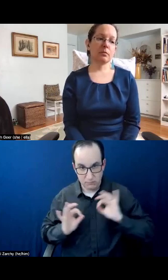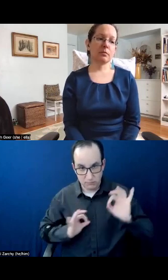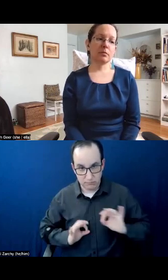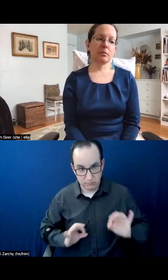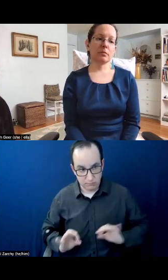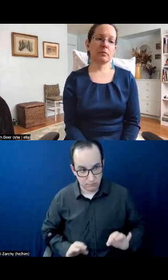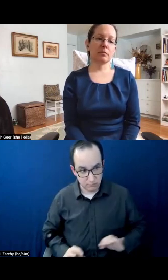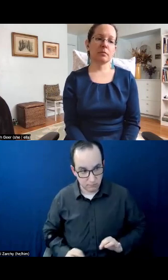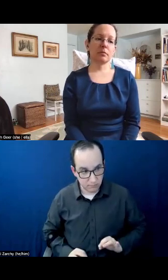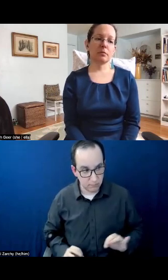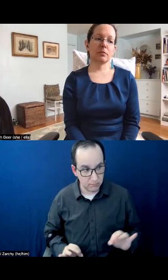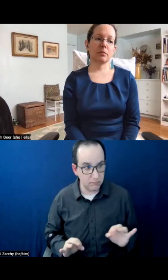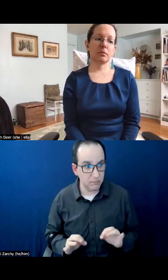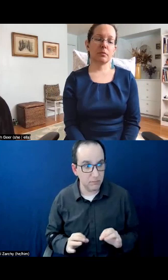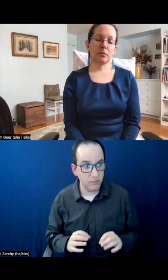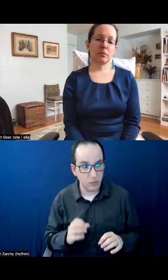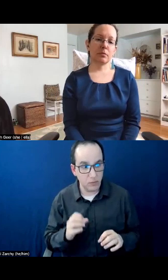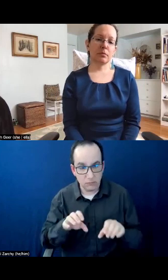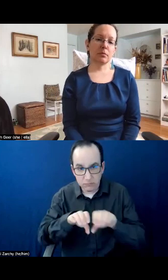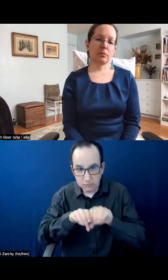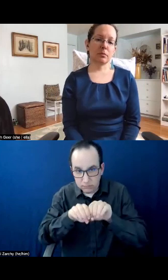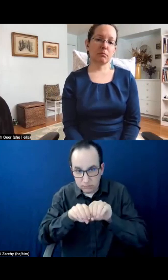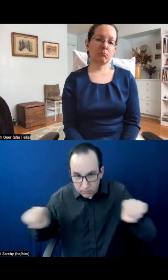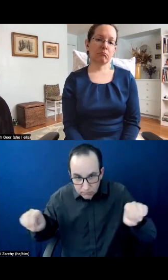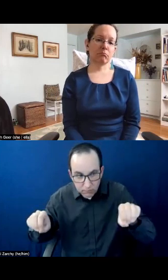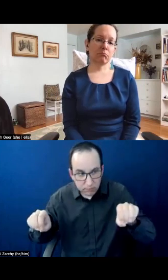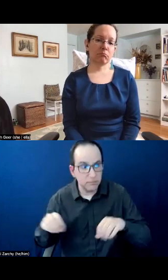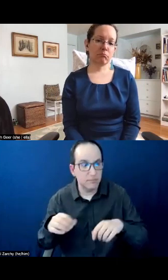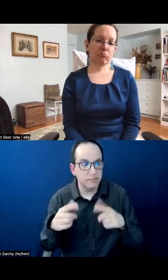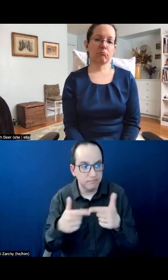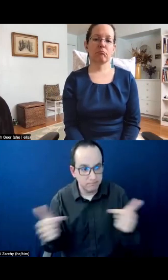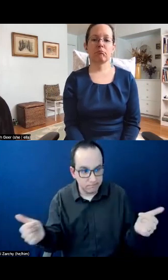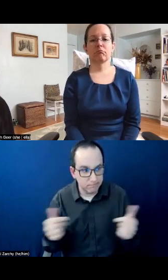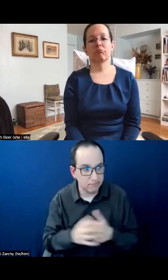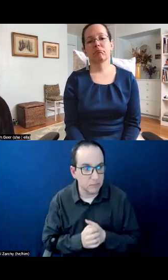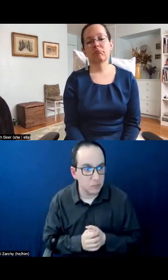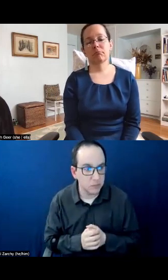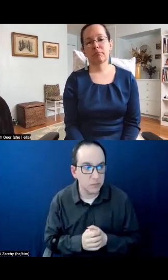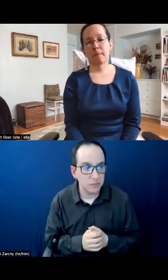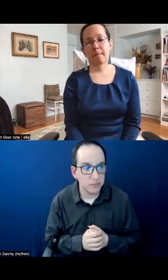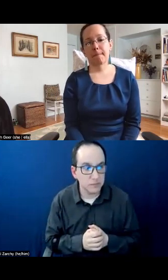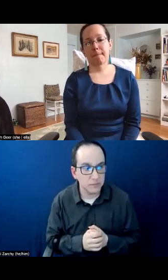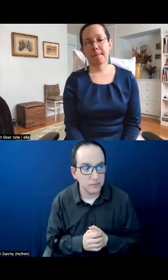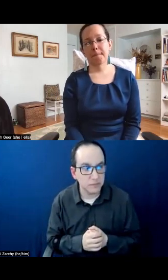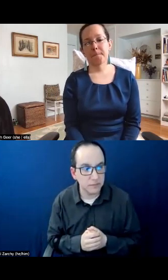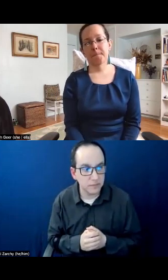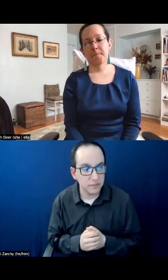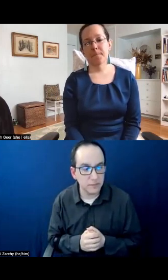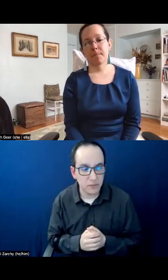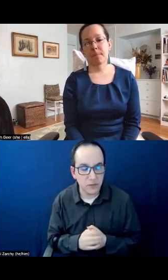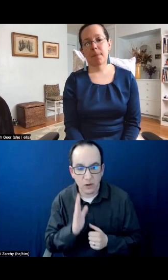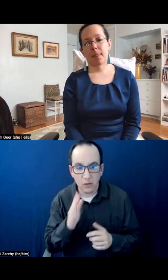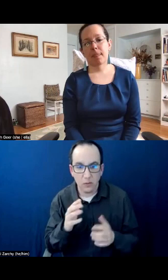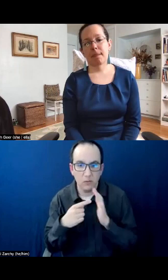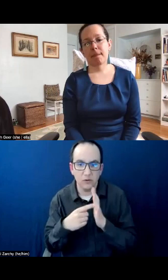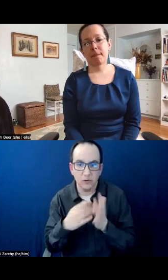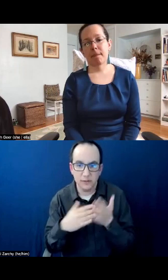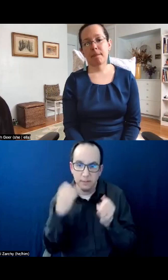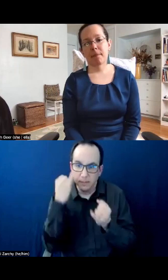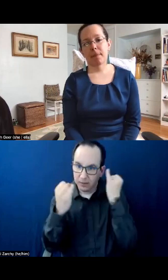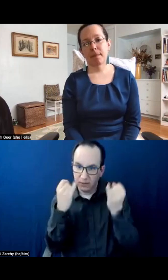Or if you want to practice using different classifiers, if you're maybe using the F hand shape or the O hand shape.